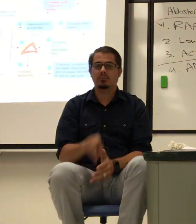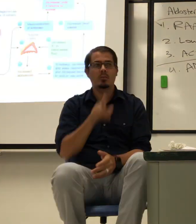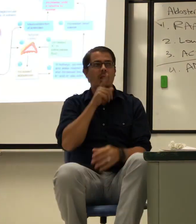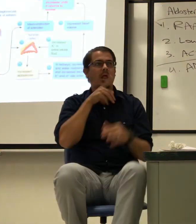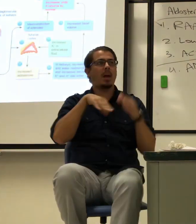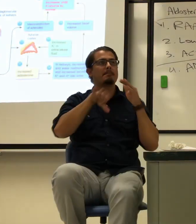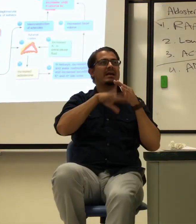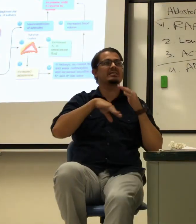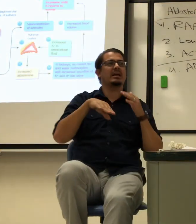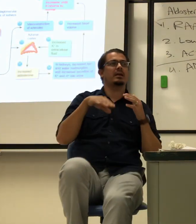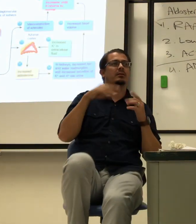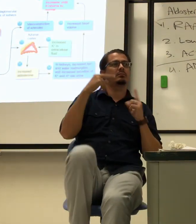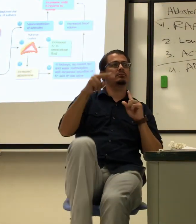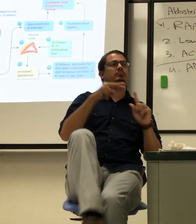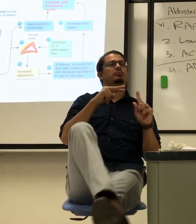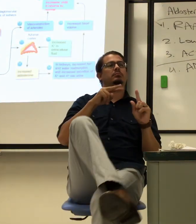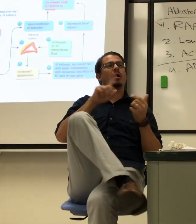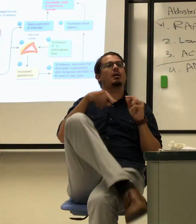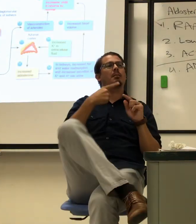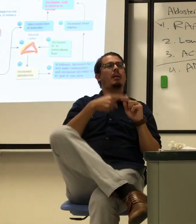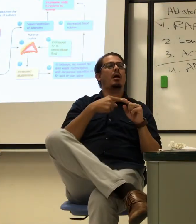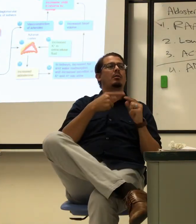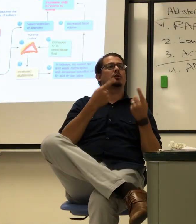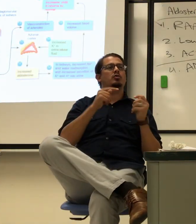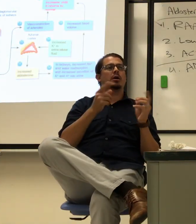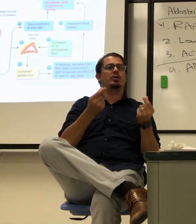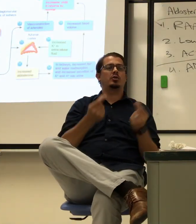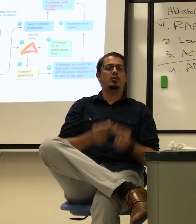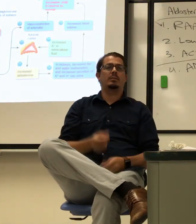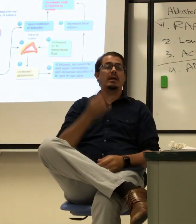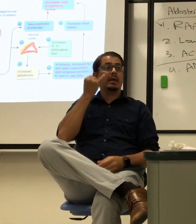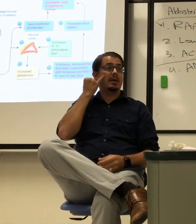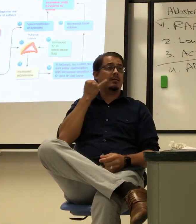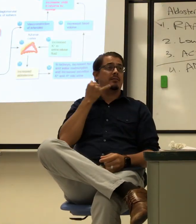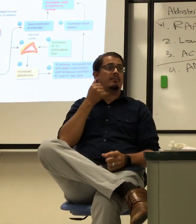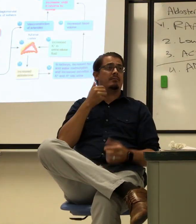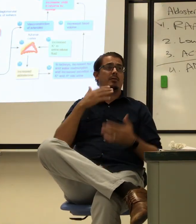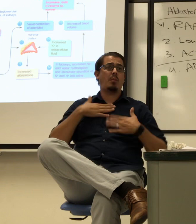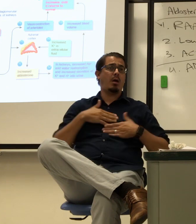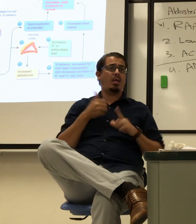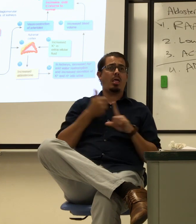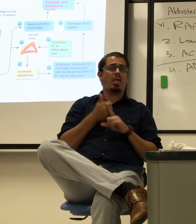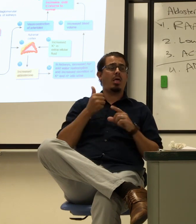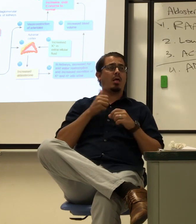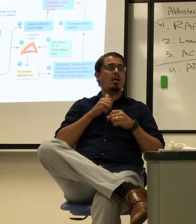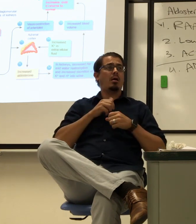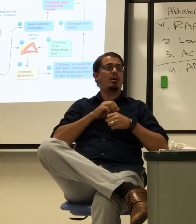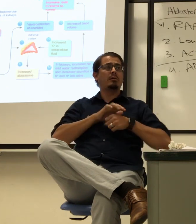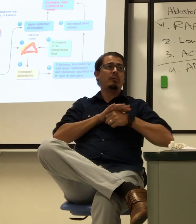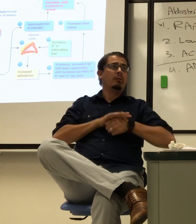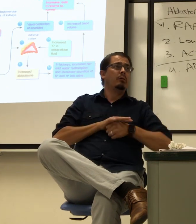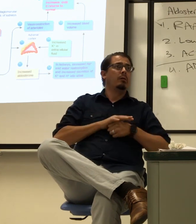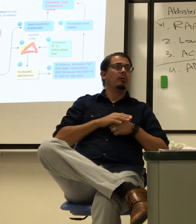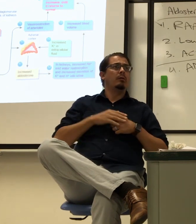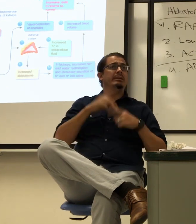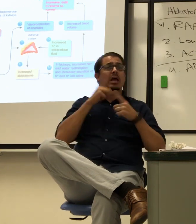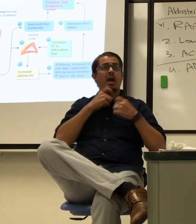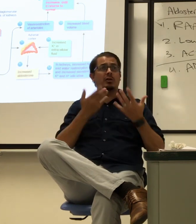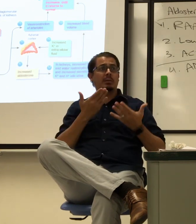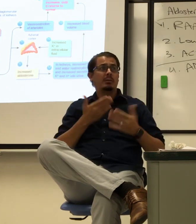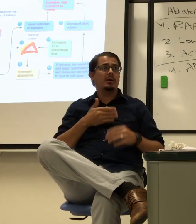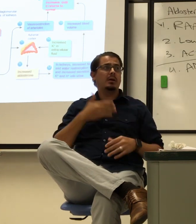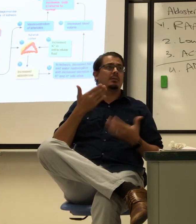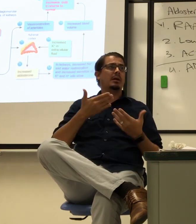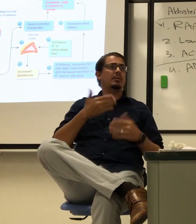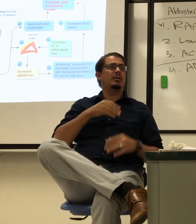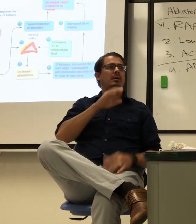this slide, think about what we're trying to do. We're under a stressful situation. You may be dehydrated. You may have